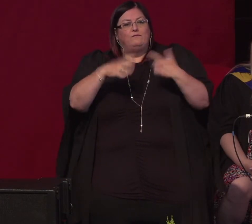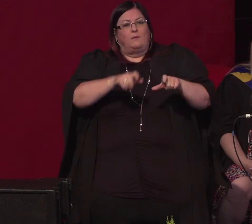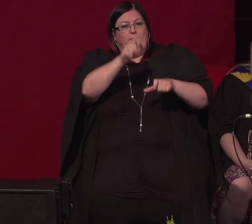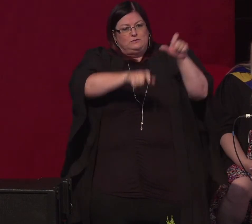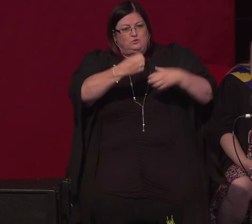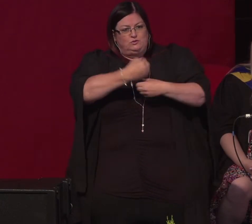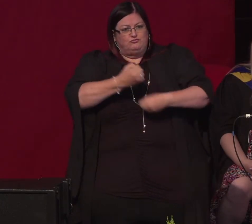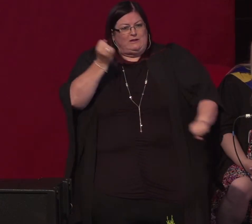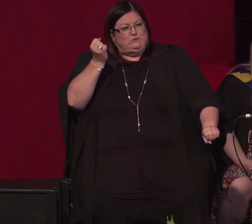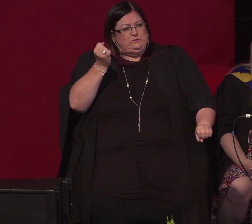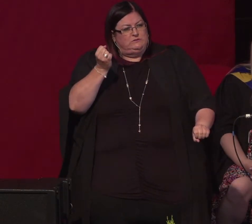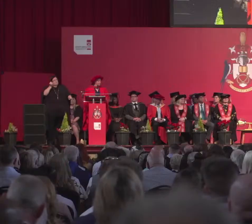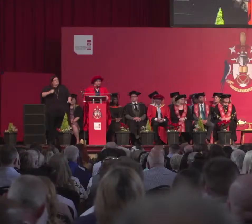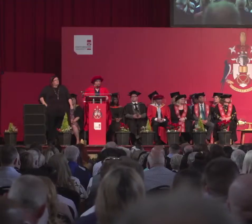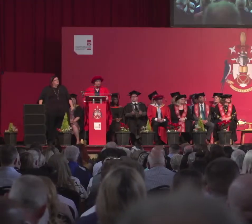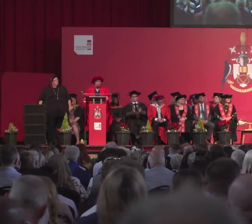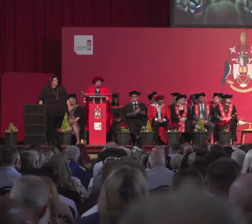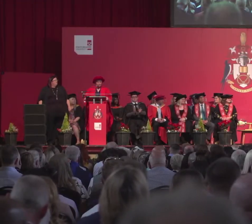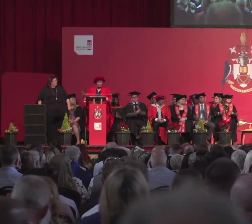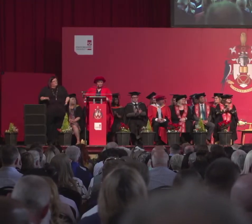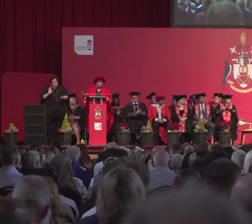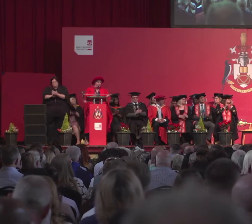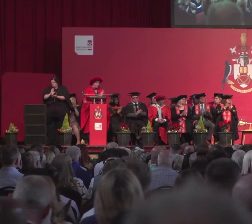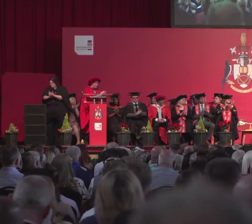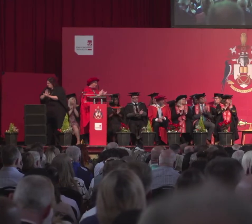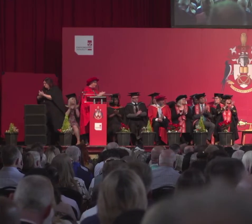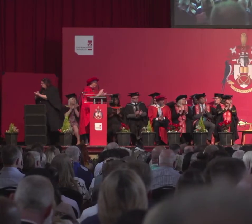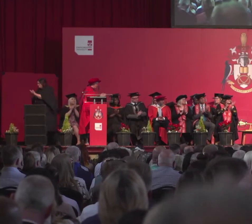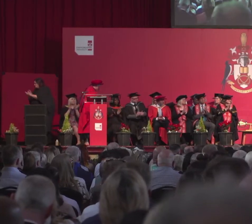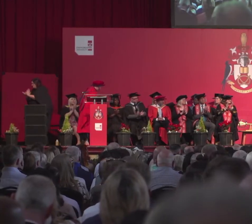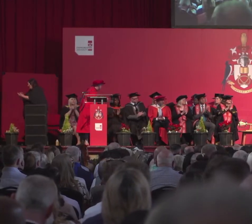behalf of the graduating cohort.